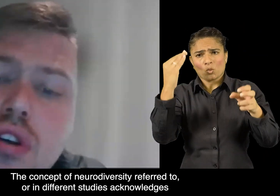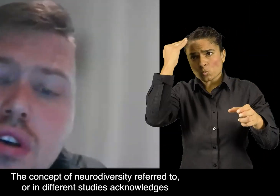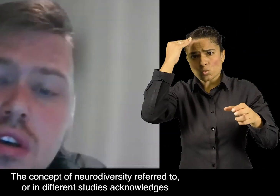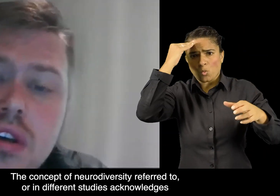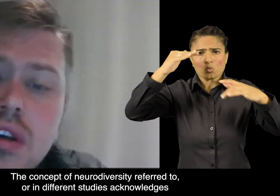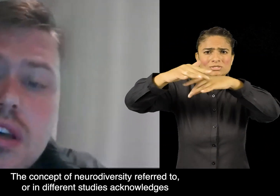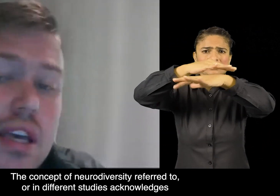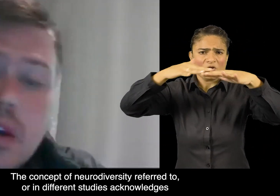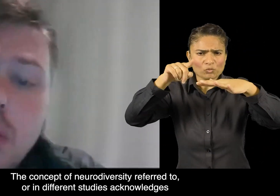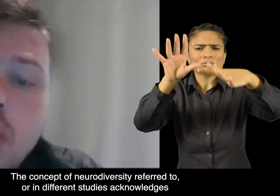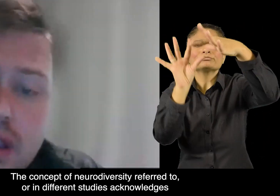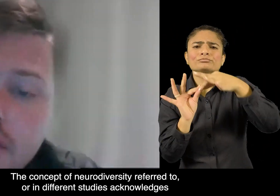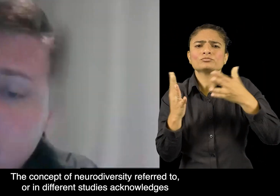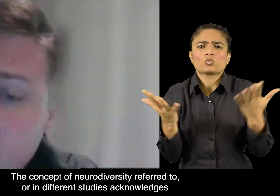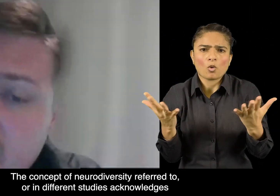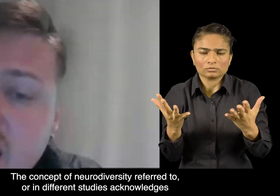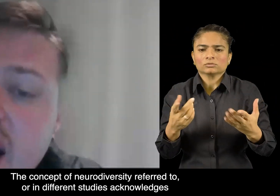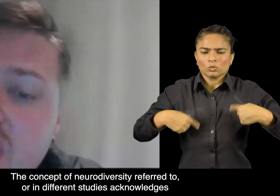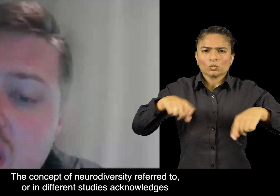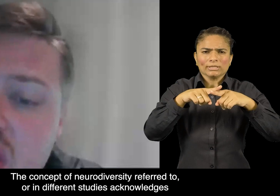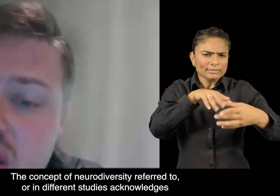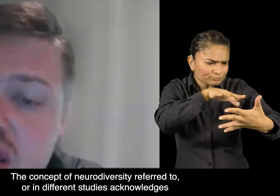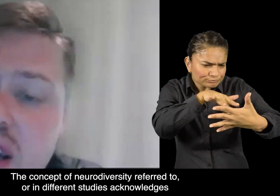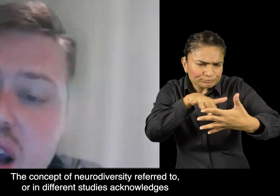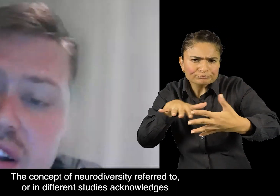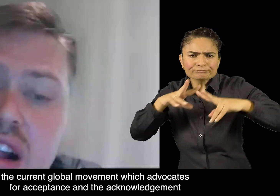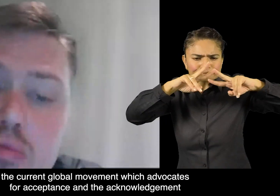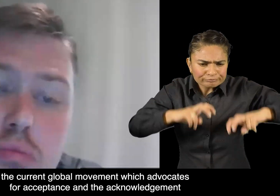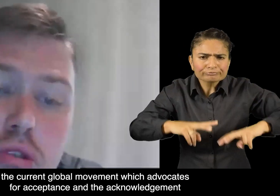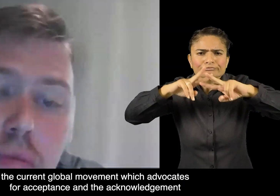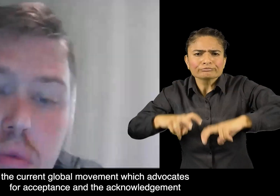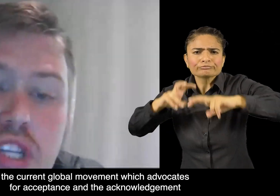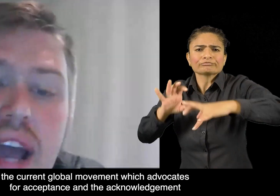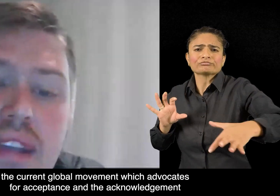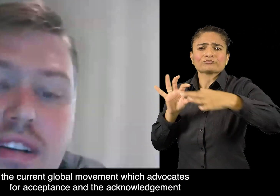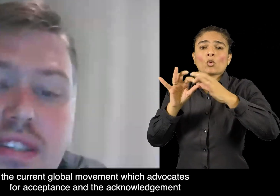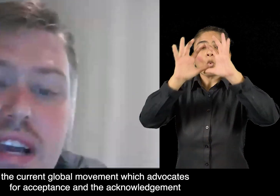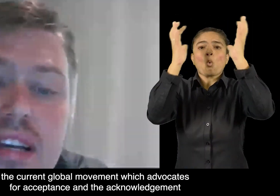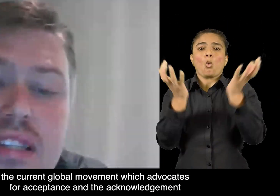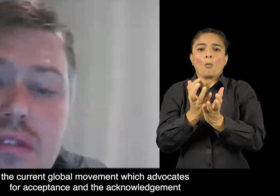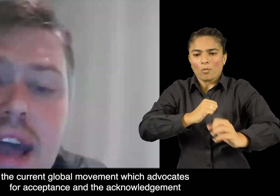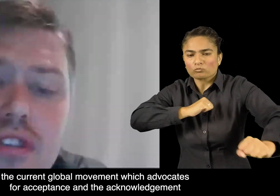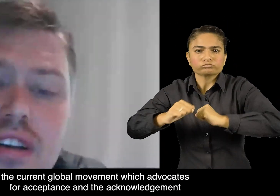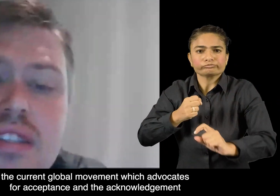to, or in different studies, acknowledges the current global movement which